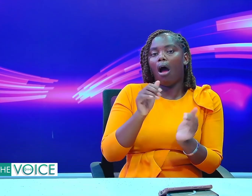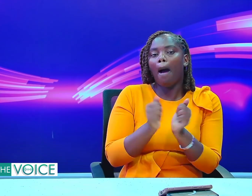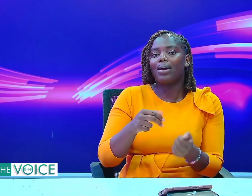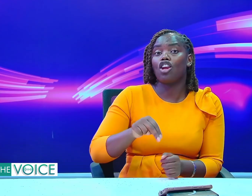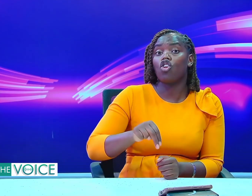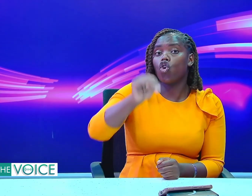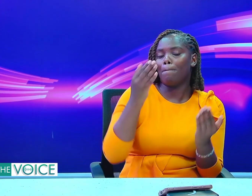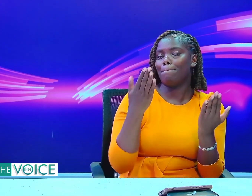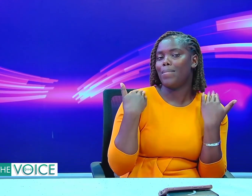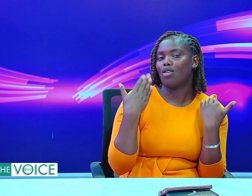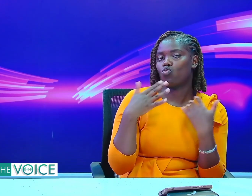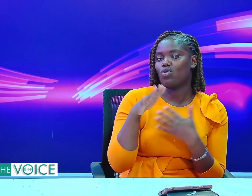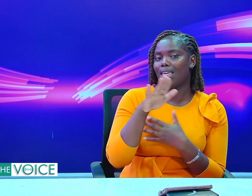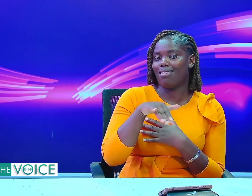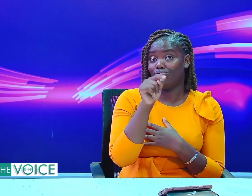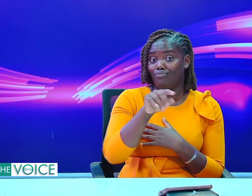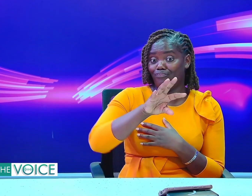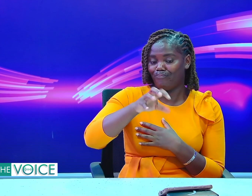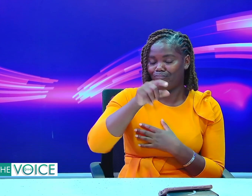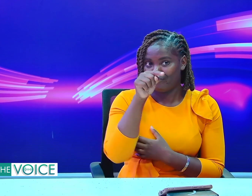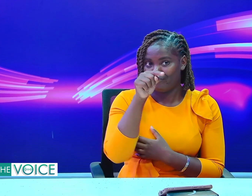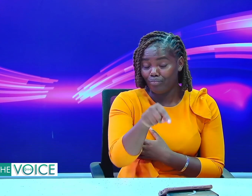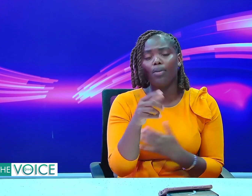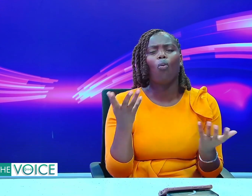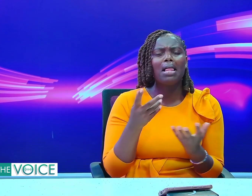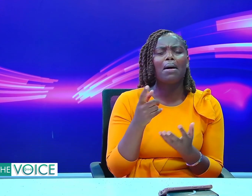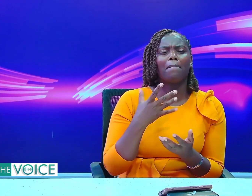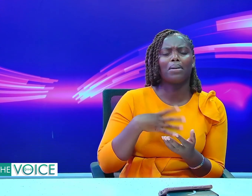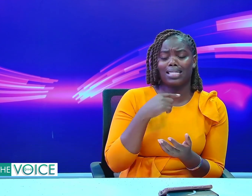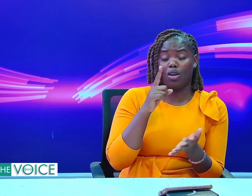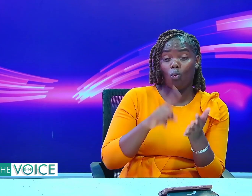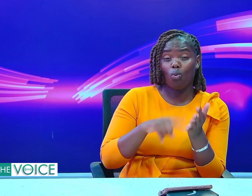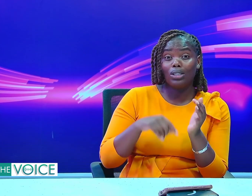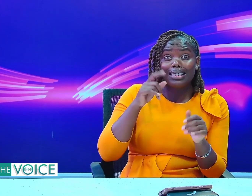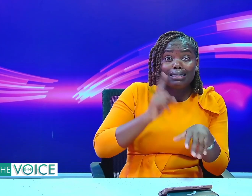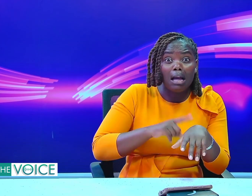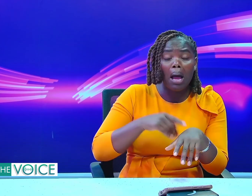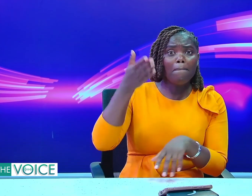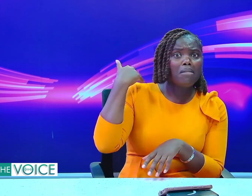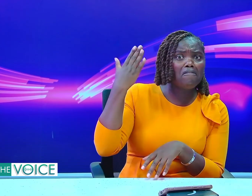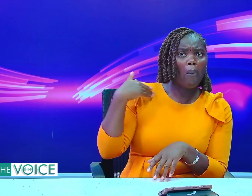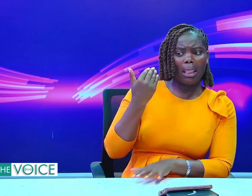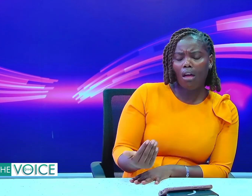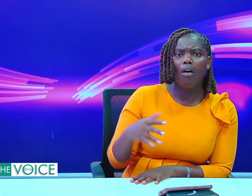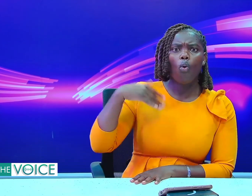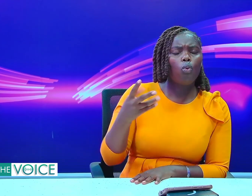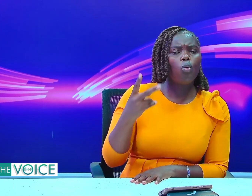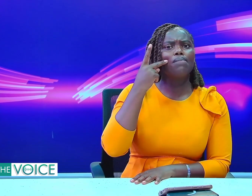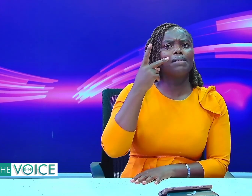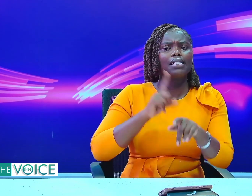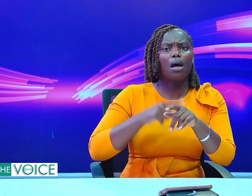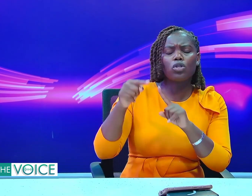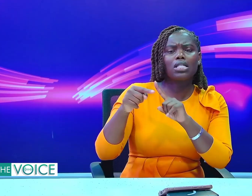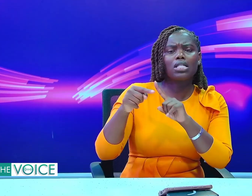stories are not known. This particular one happened in northern parts of Meru. And before, there were